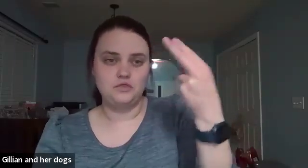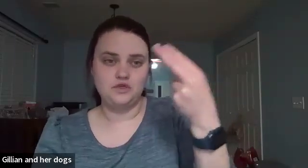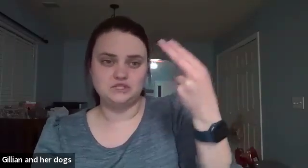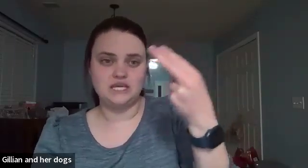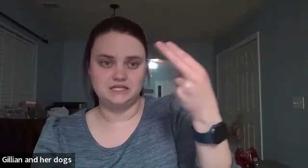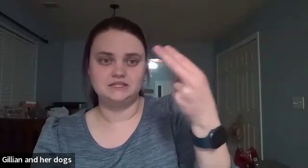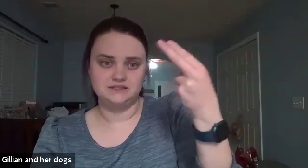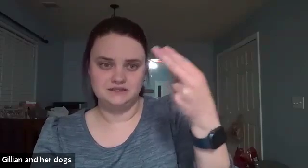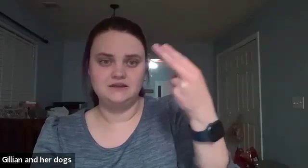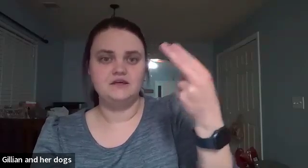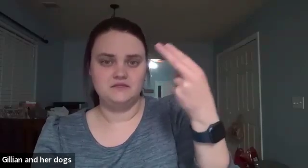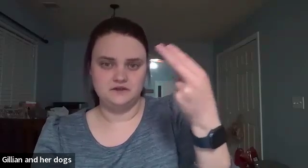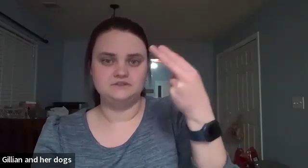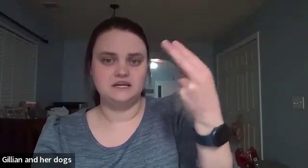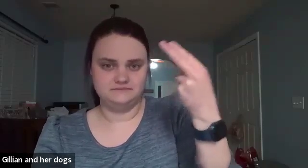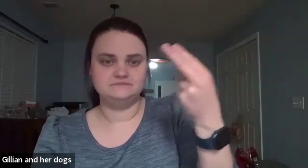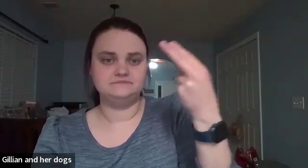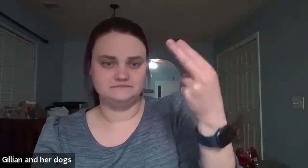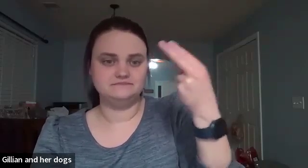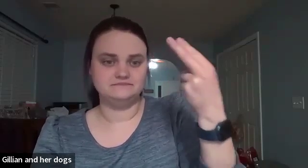and go Thursday. Thursday.